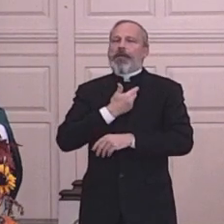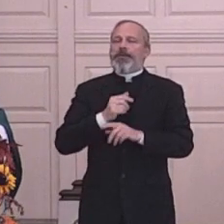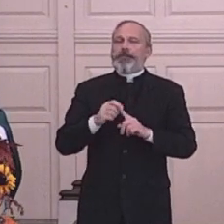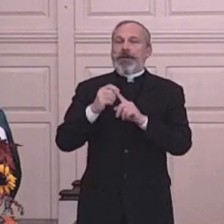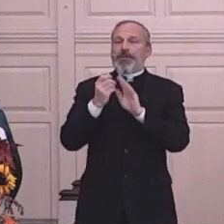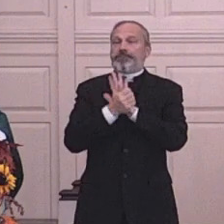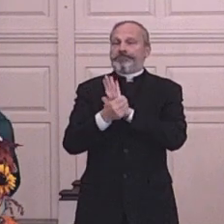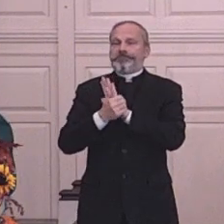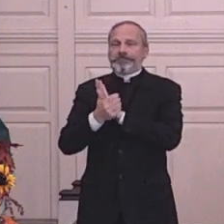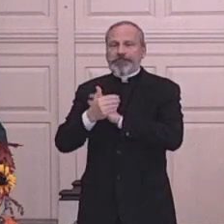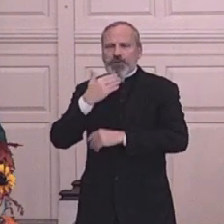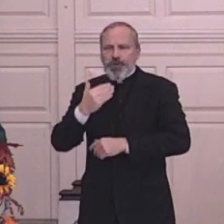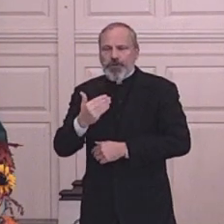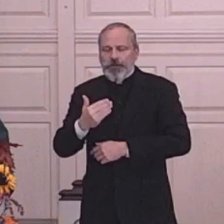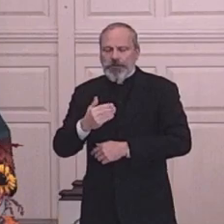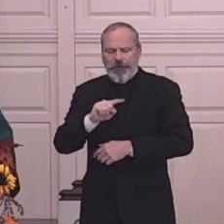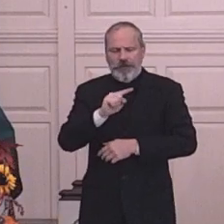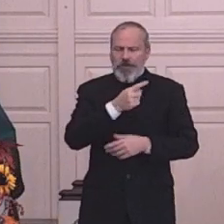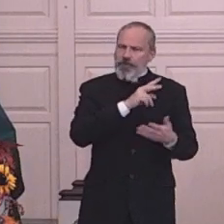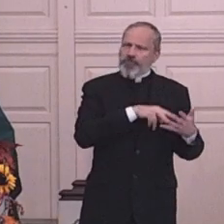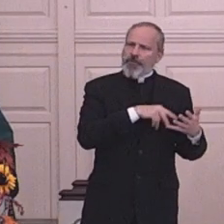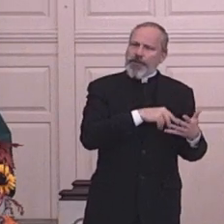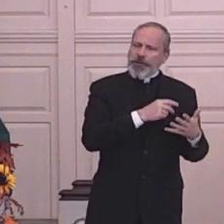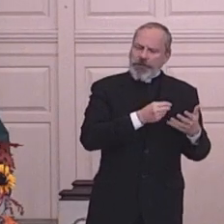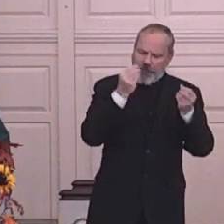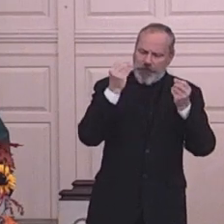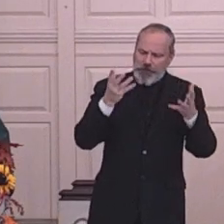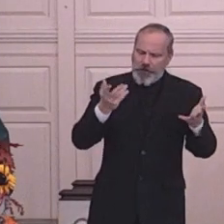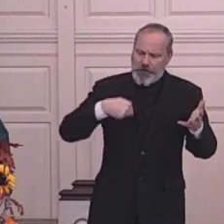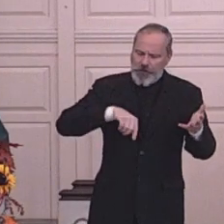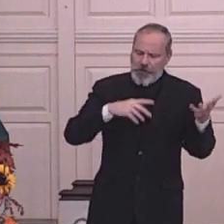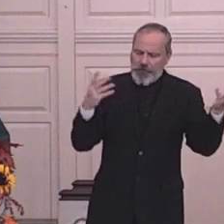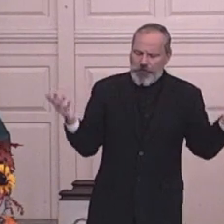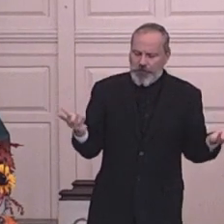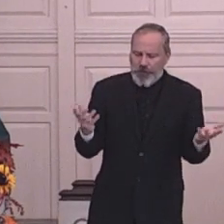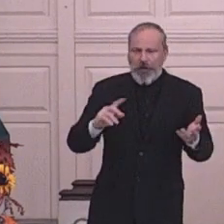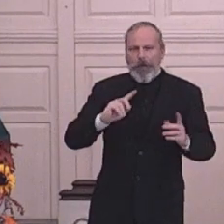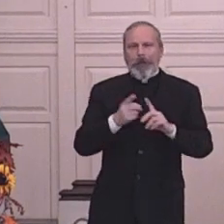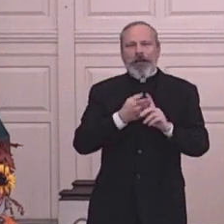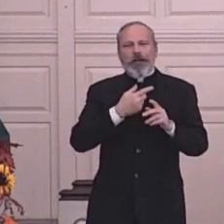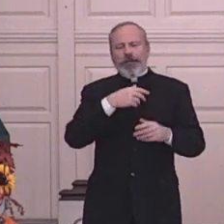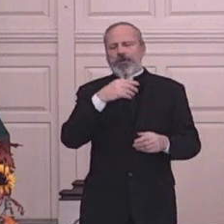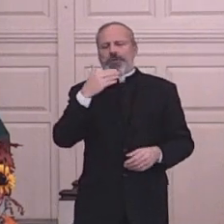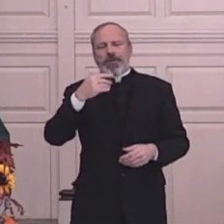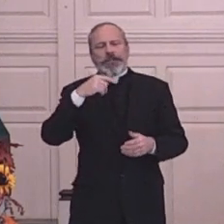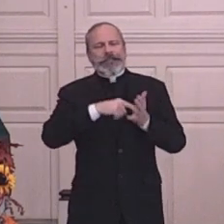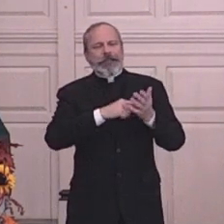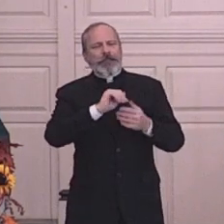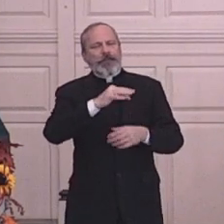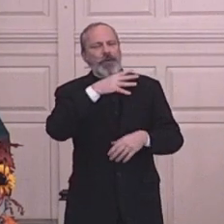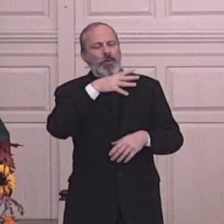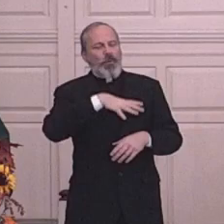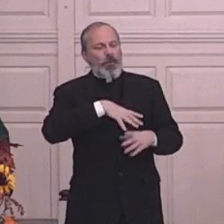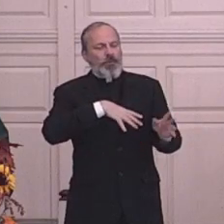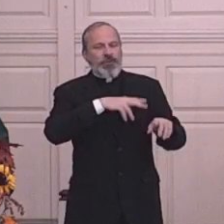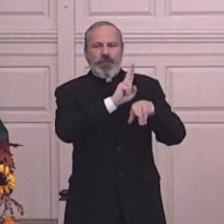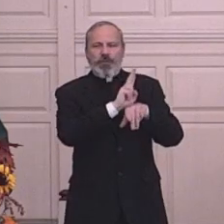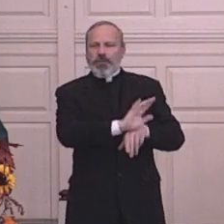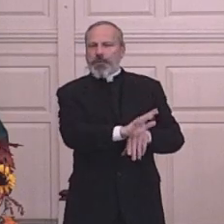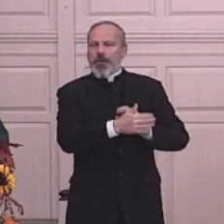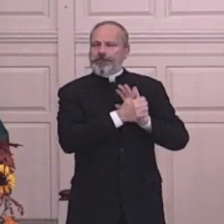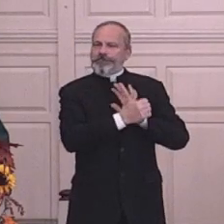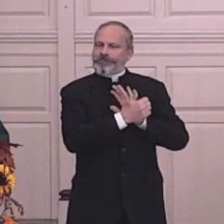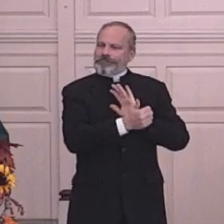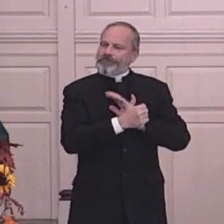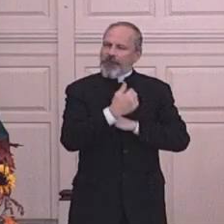The first reading has spoken to us about a wonderful example of a woman who used her talents